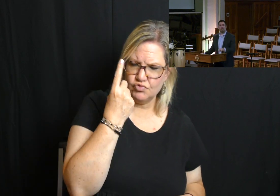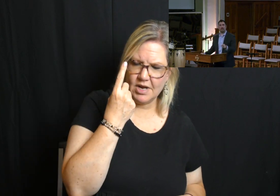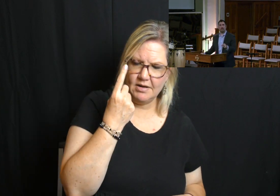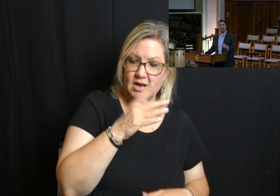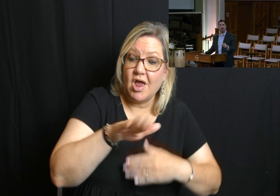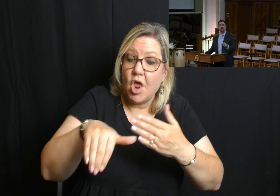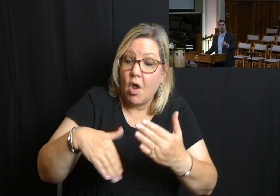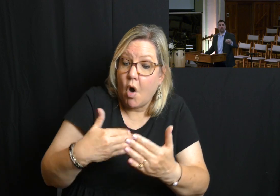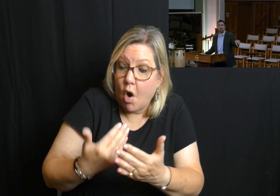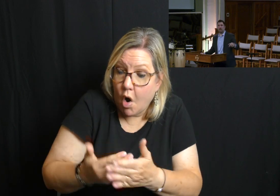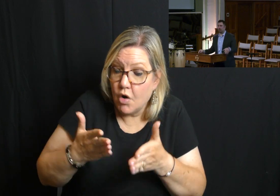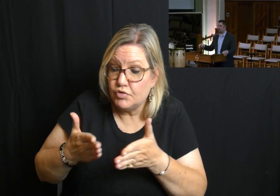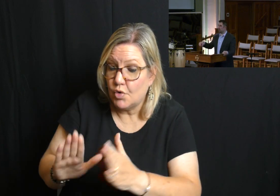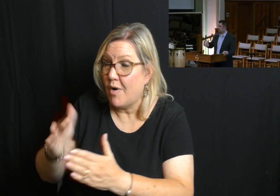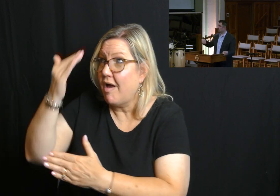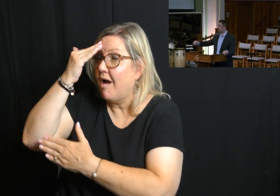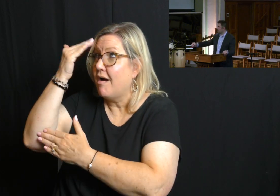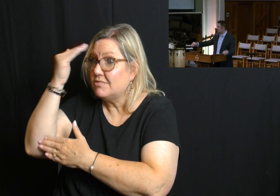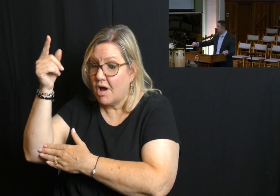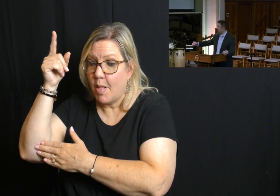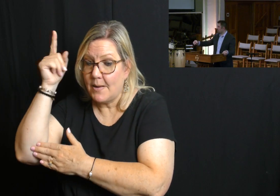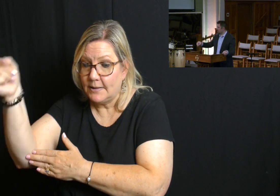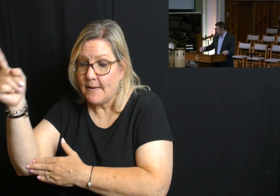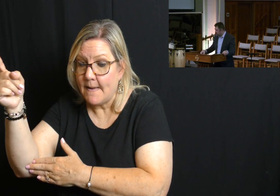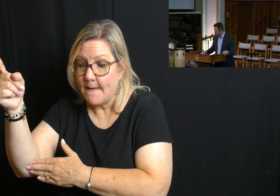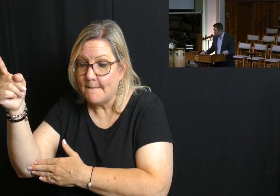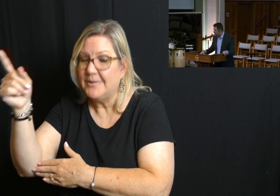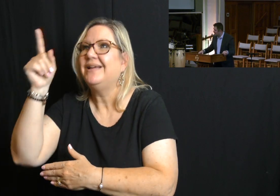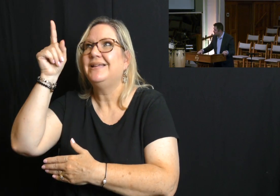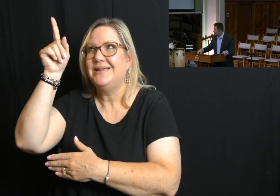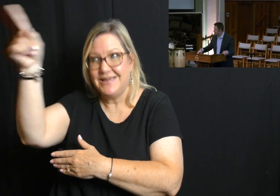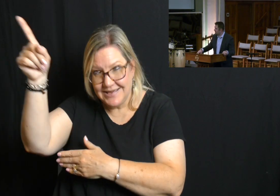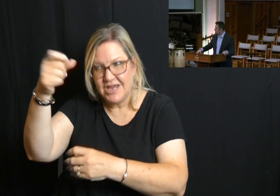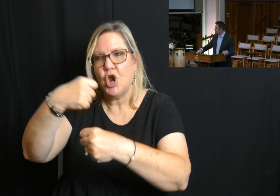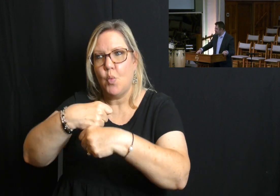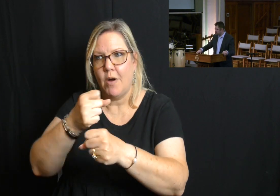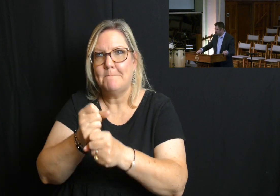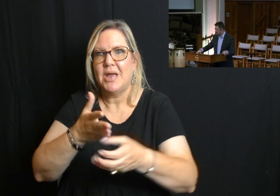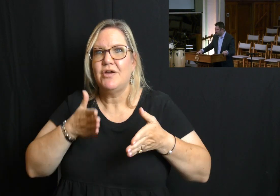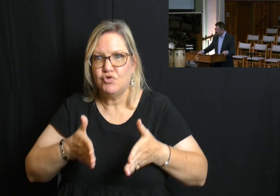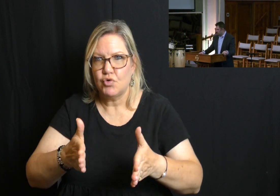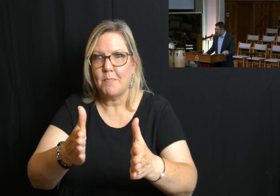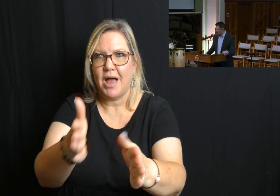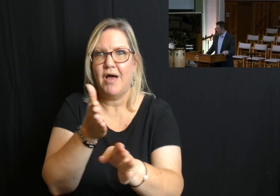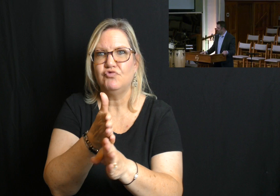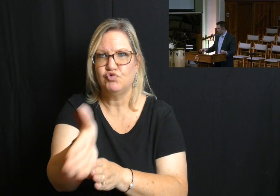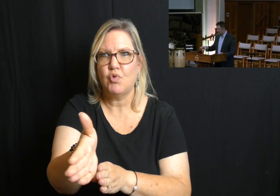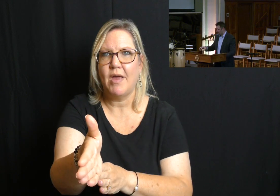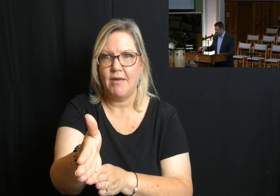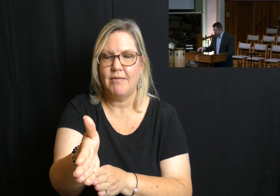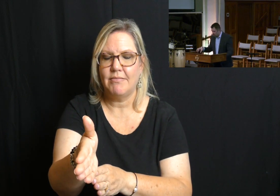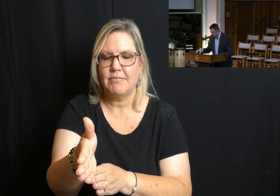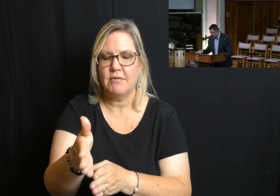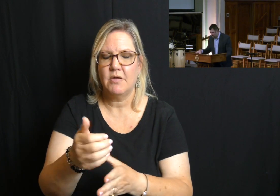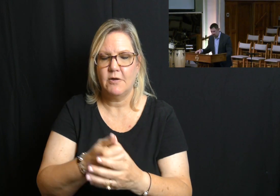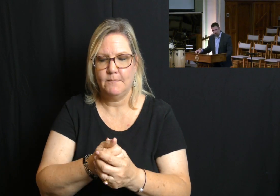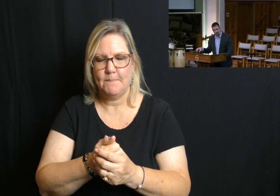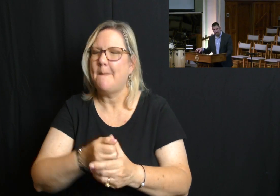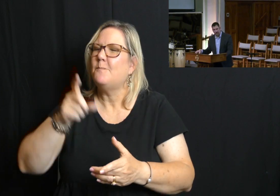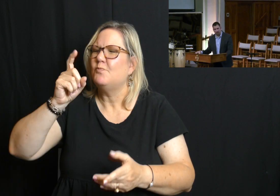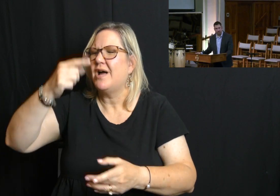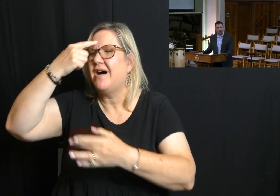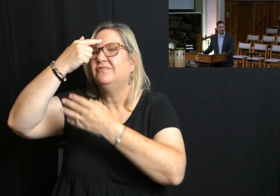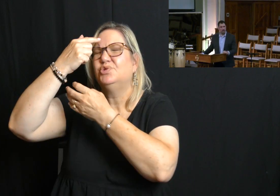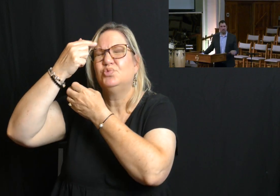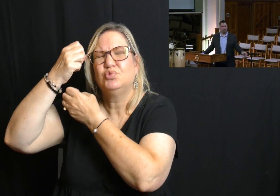It doesn't say that if you rely on Him, you're going to make your path straight. No, He's going to make our path straight. We gotta trust in the Lord